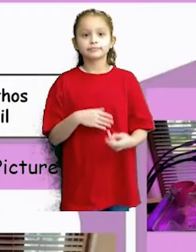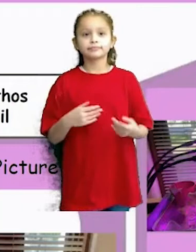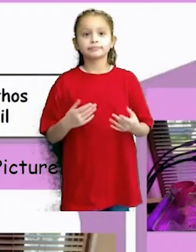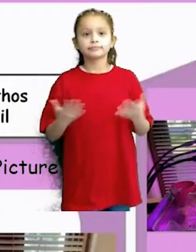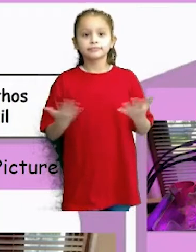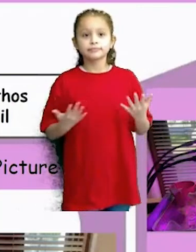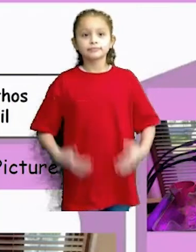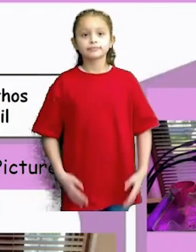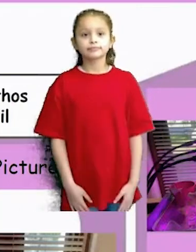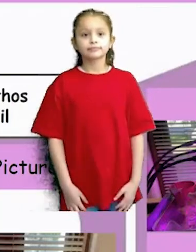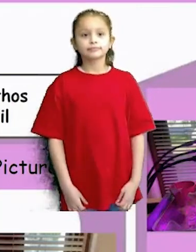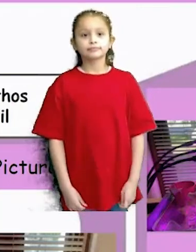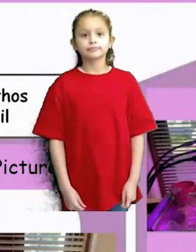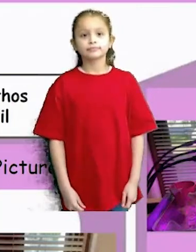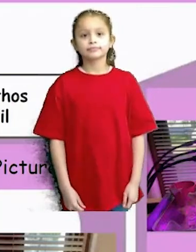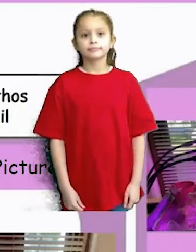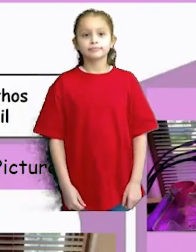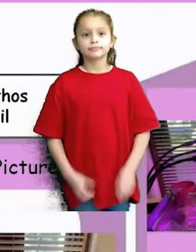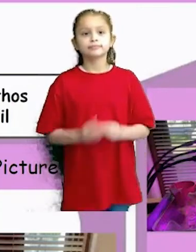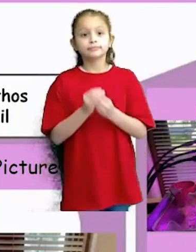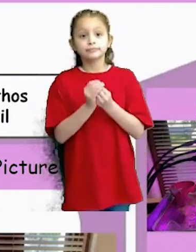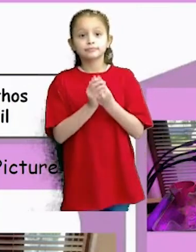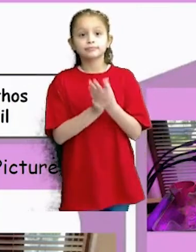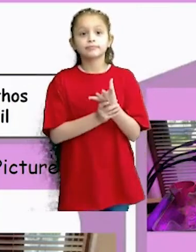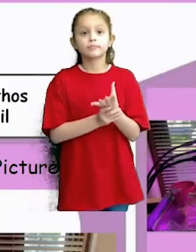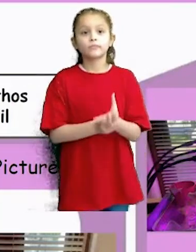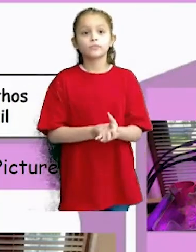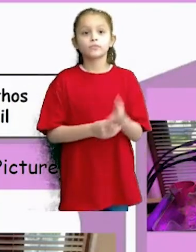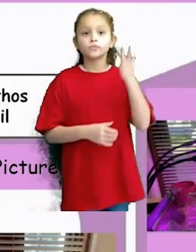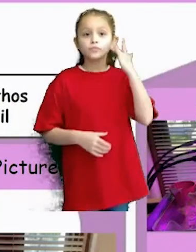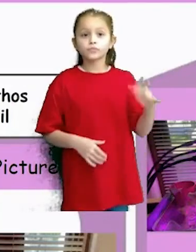Our Science Fair project is called